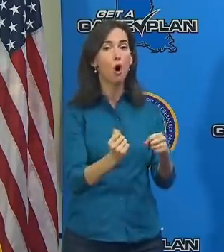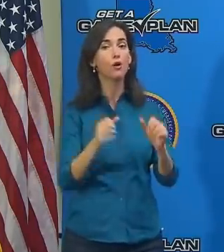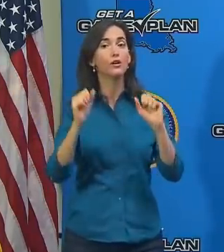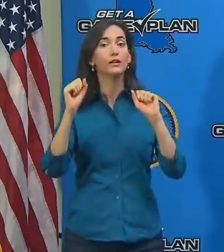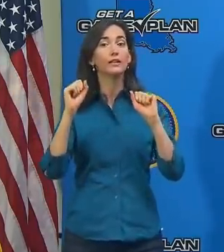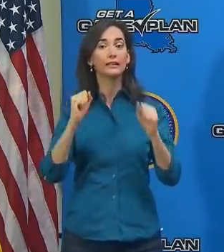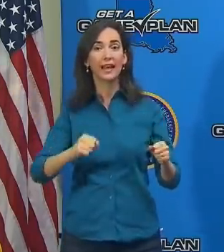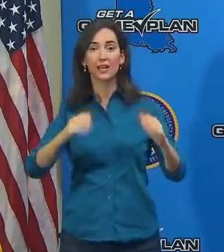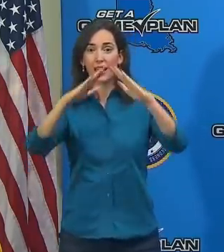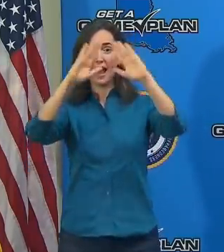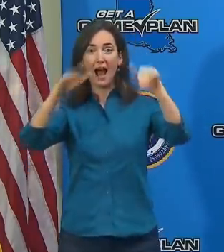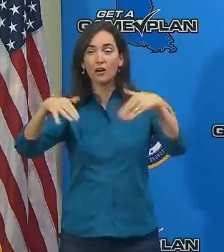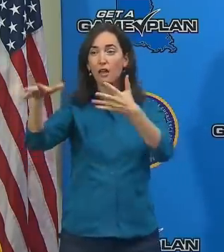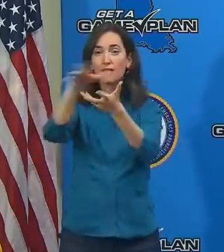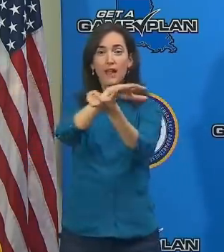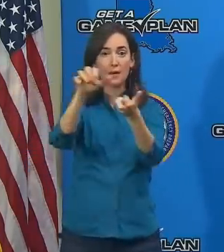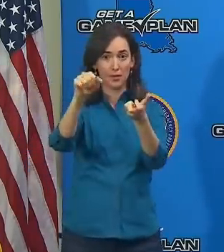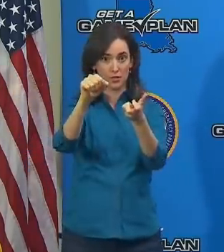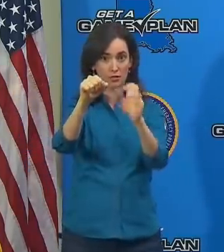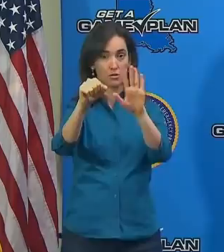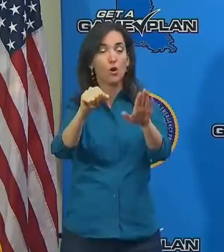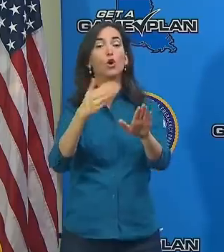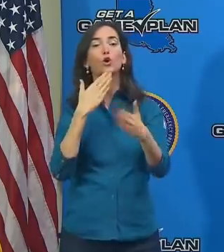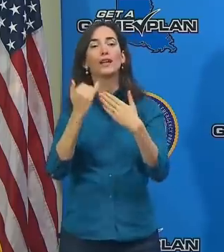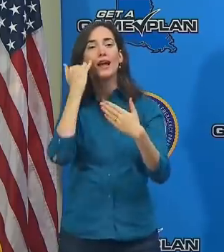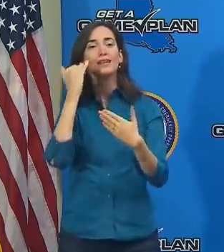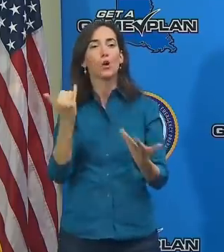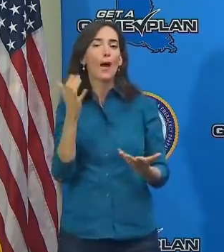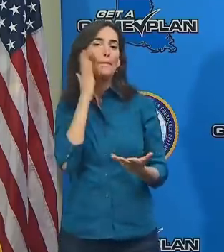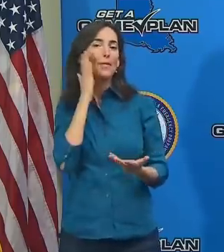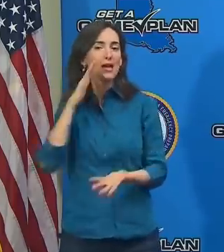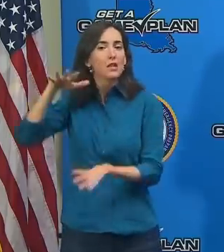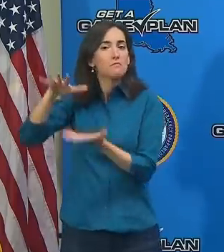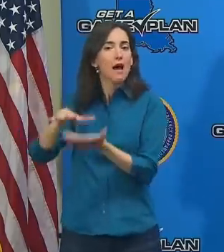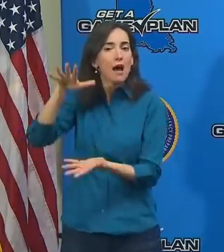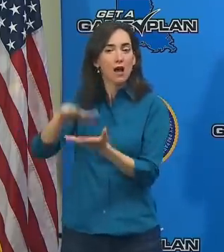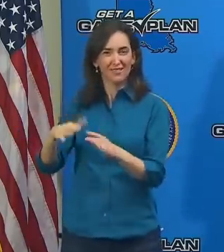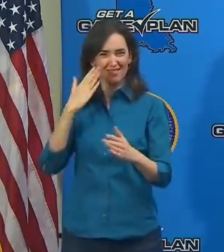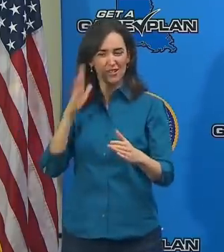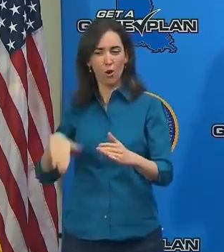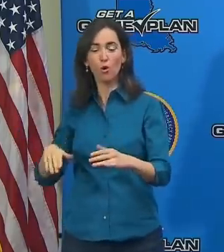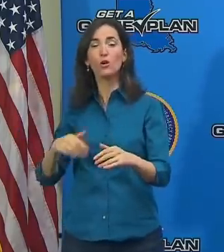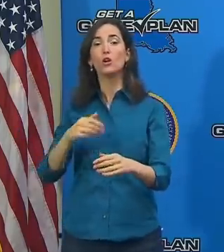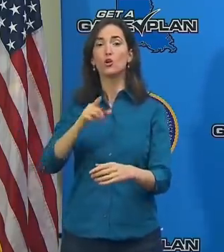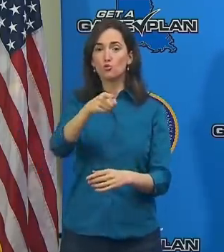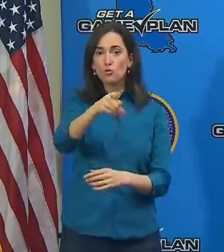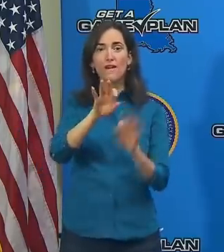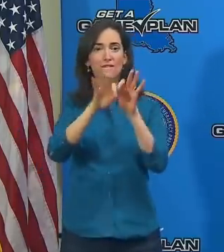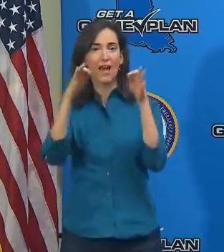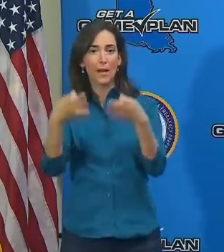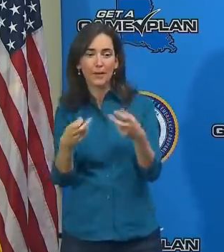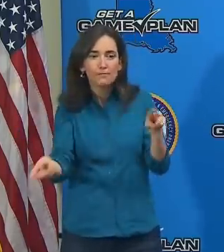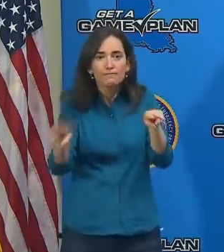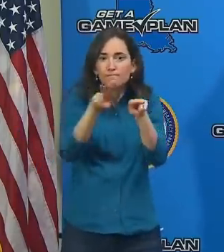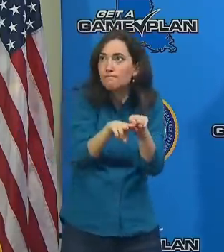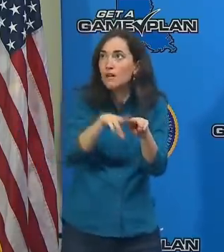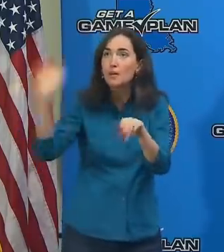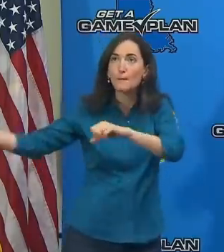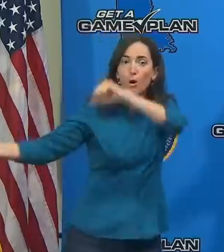nearby that you can use to put over yourself and other family members to protect you from any falling